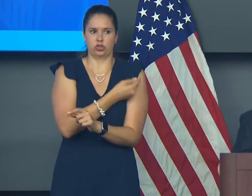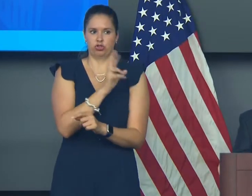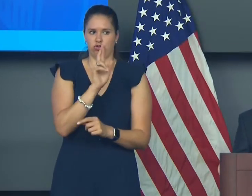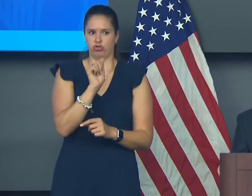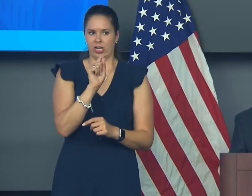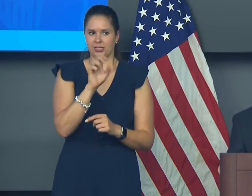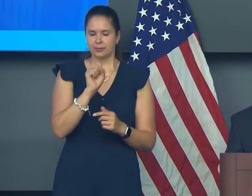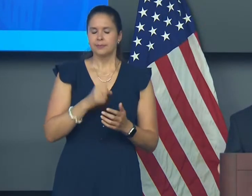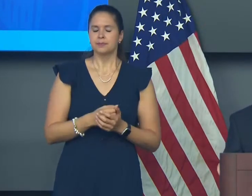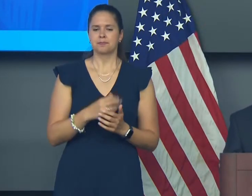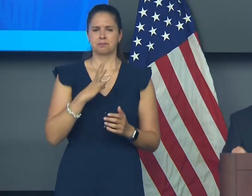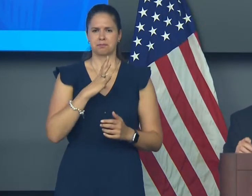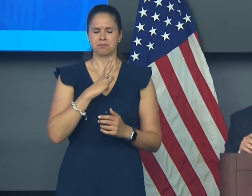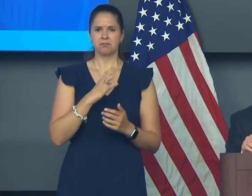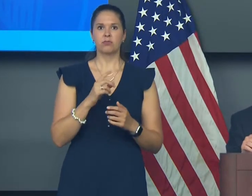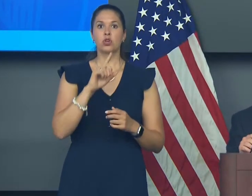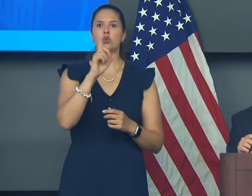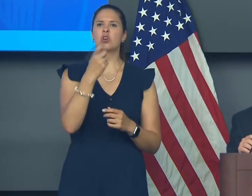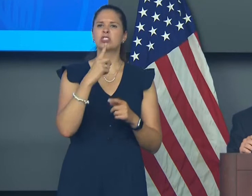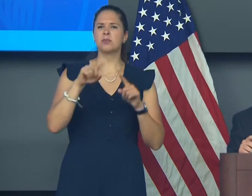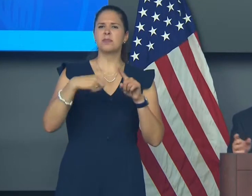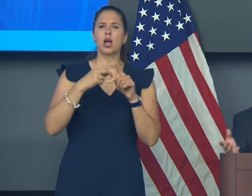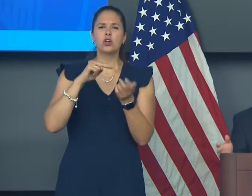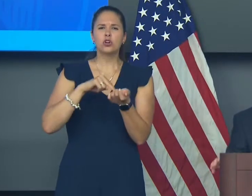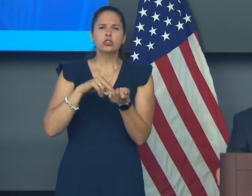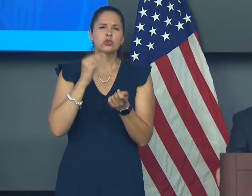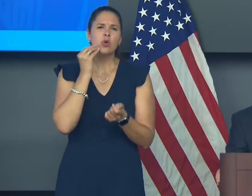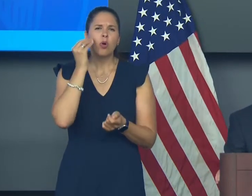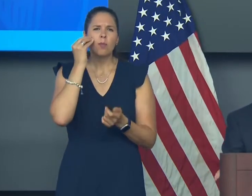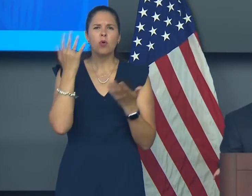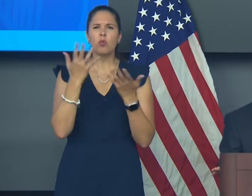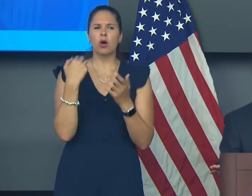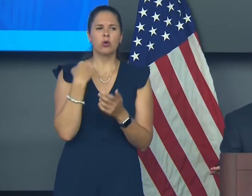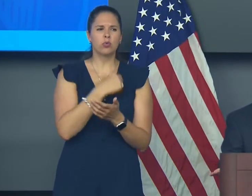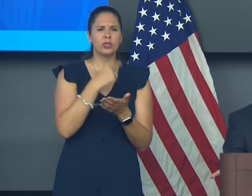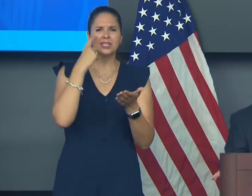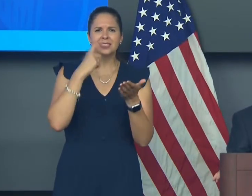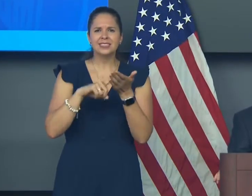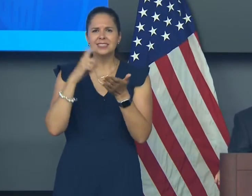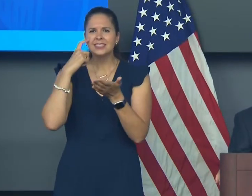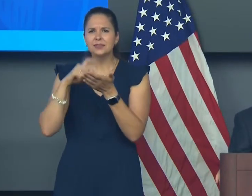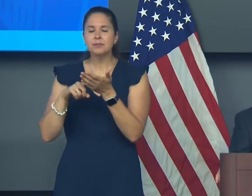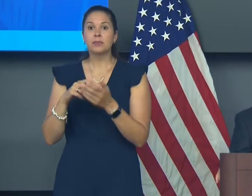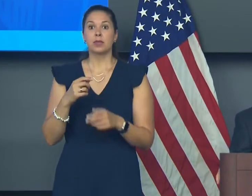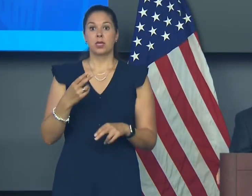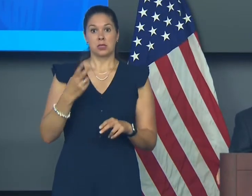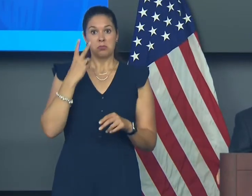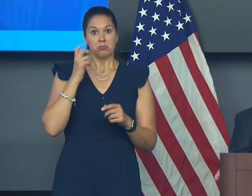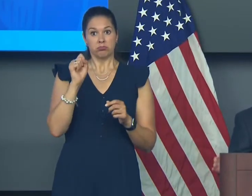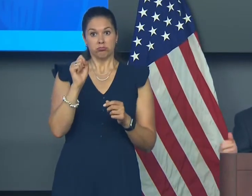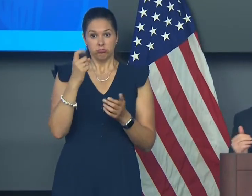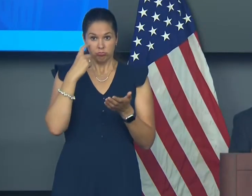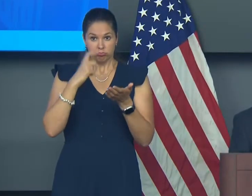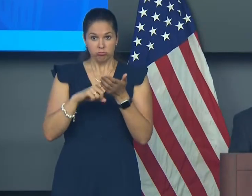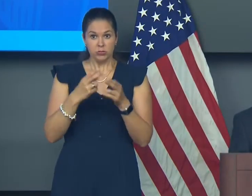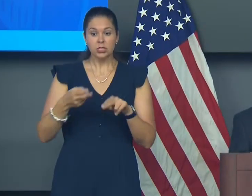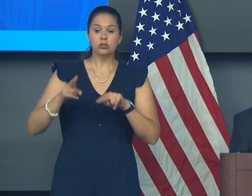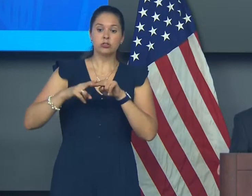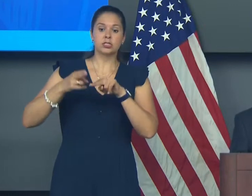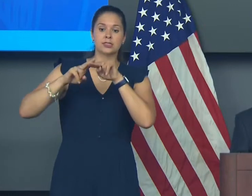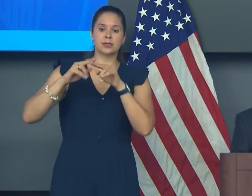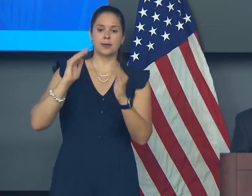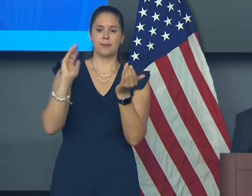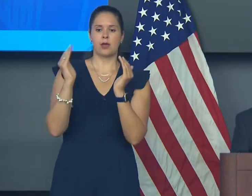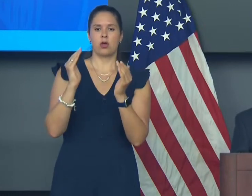rates? Yeah, of course. Yeah, the question was about nursing homes and what are we seeing right now. We are seeing increases. Compared to what